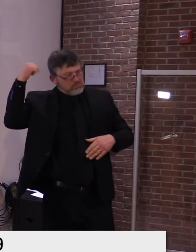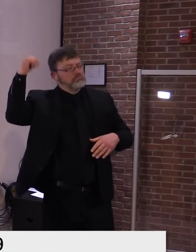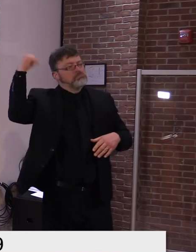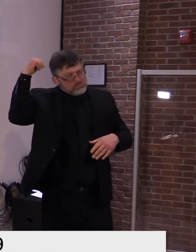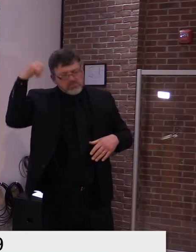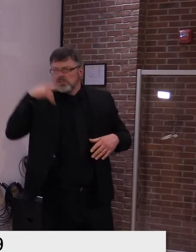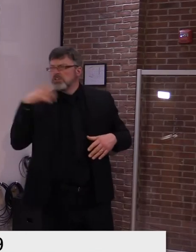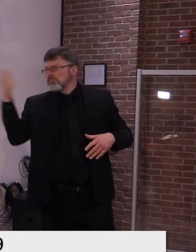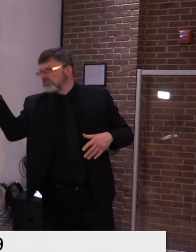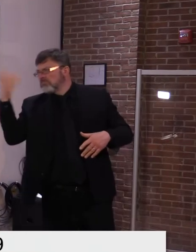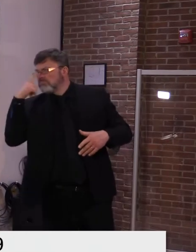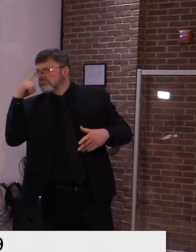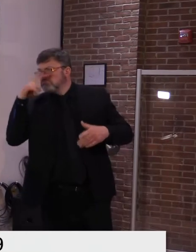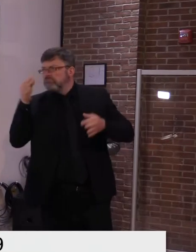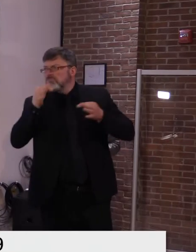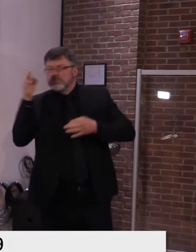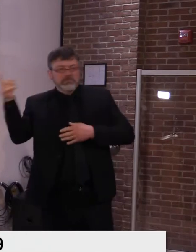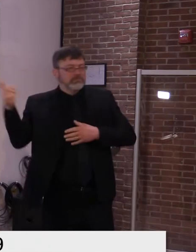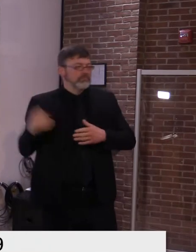ask Commissioner Levine.